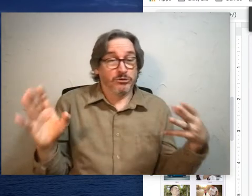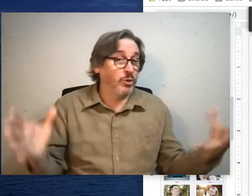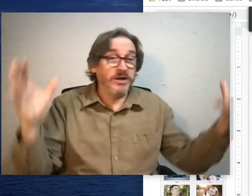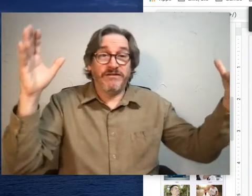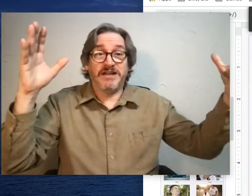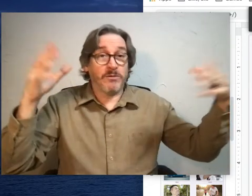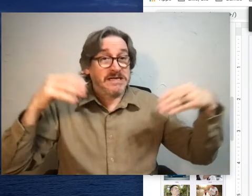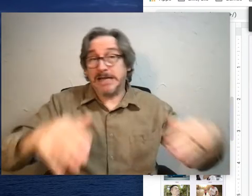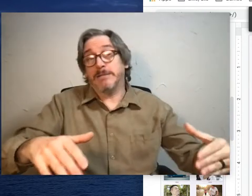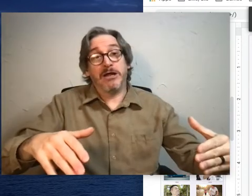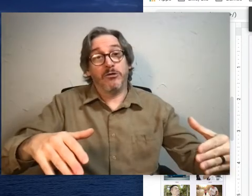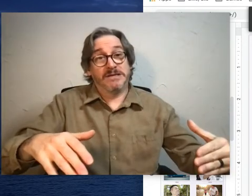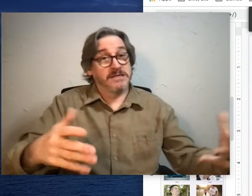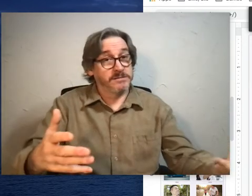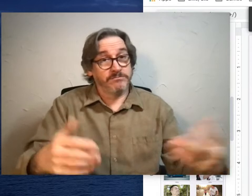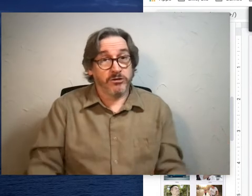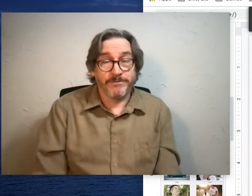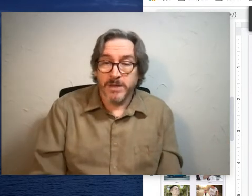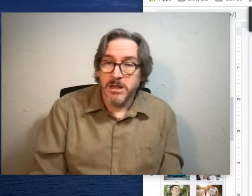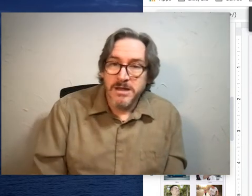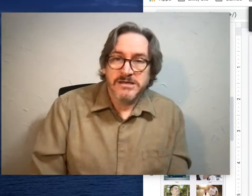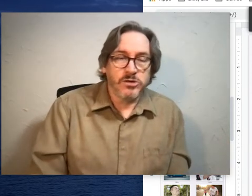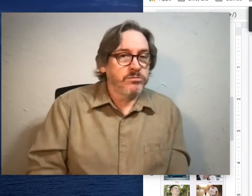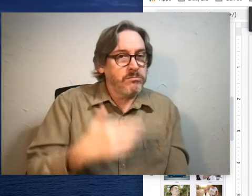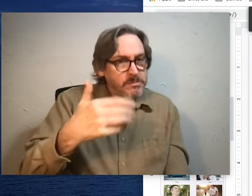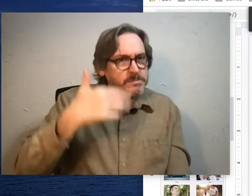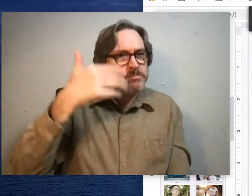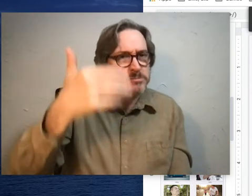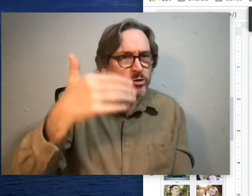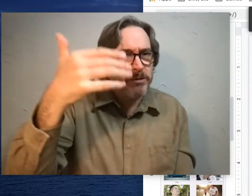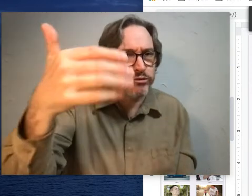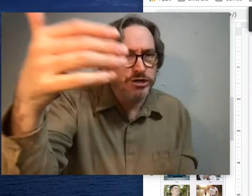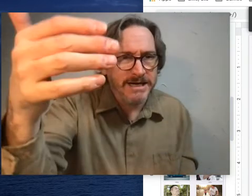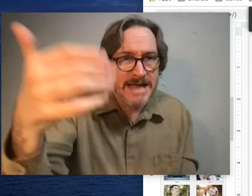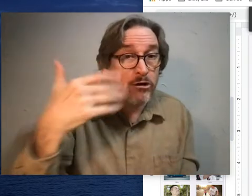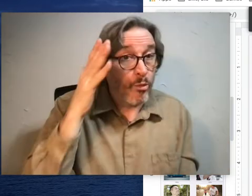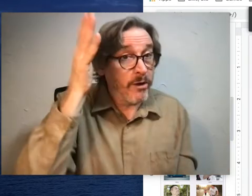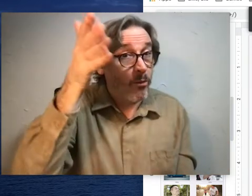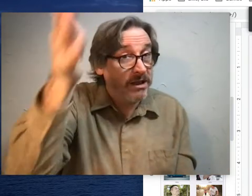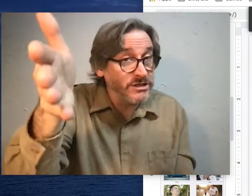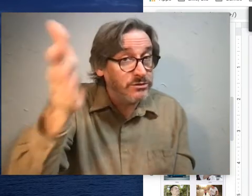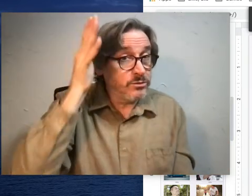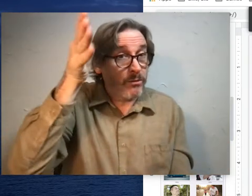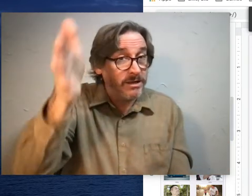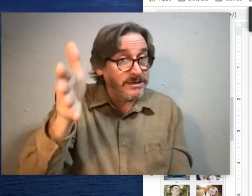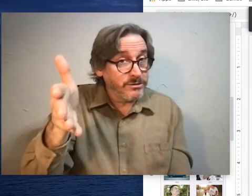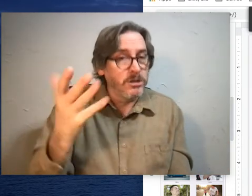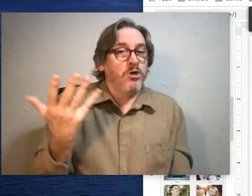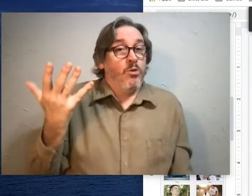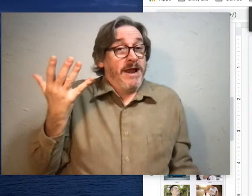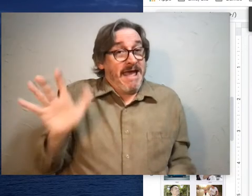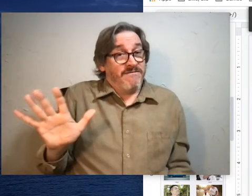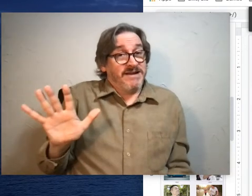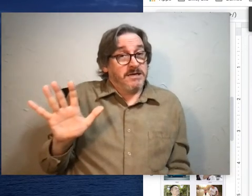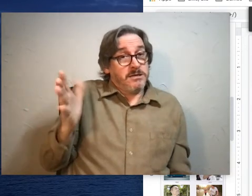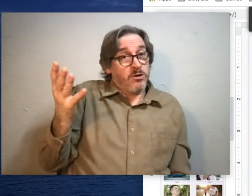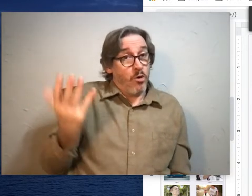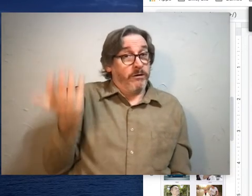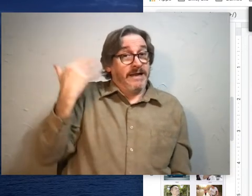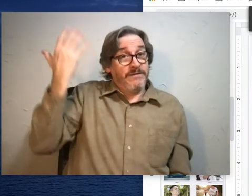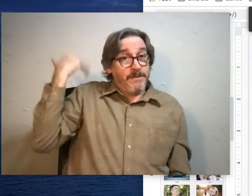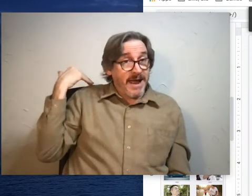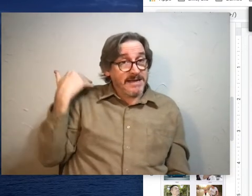so 2050, I want to set up my own business. All right. So you can project out, what will I do? What will I do? What have I